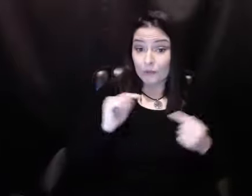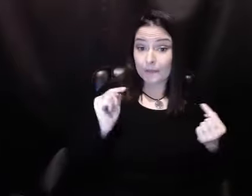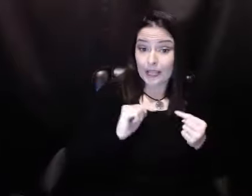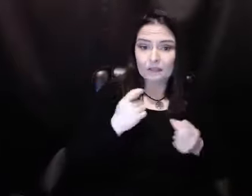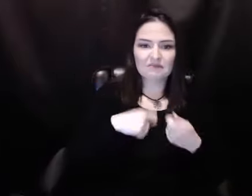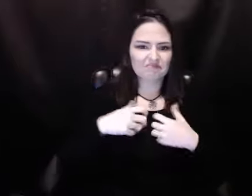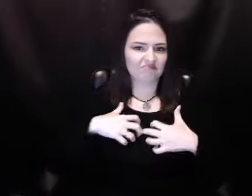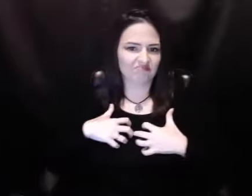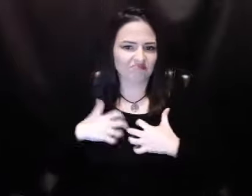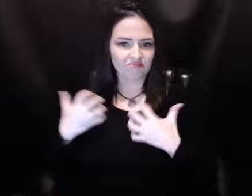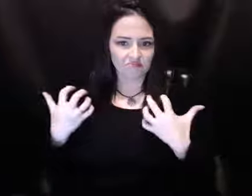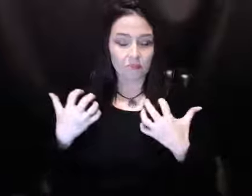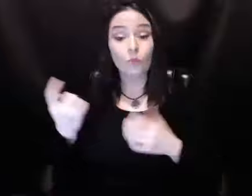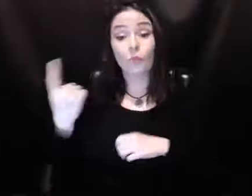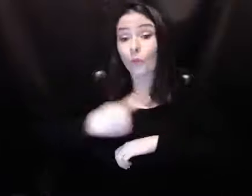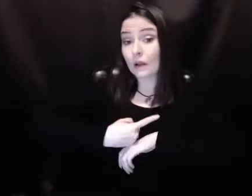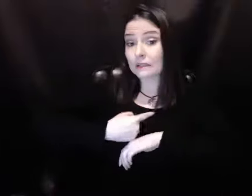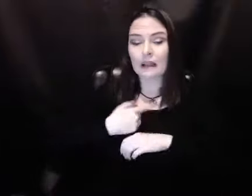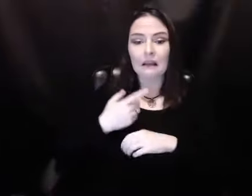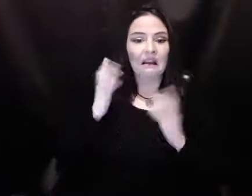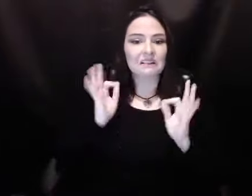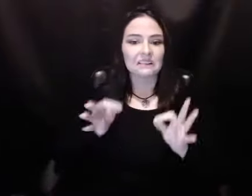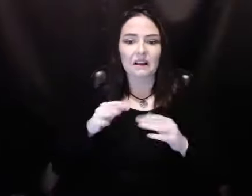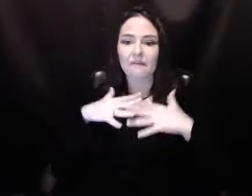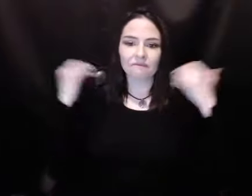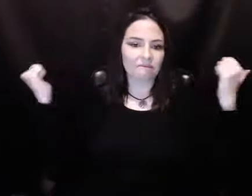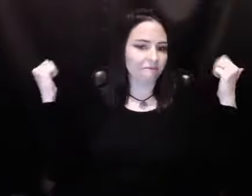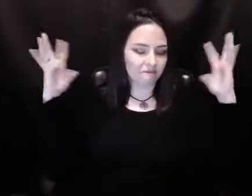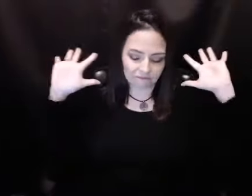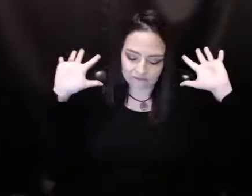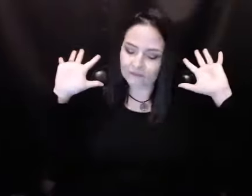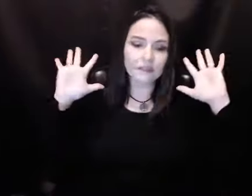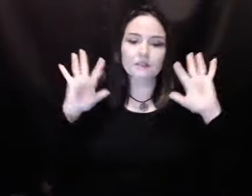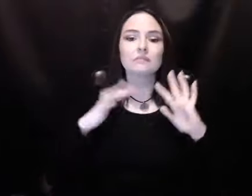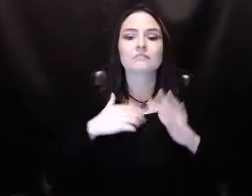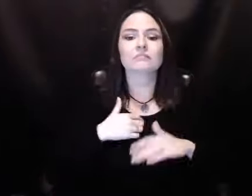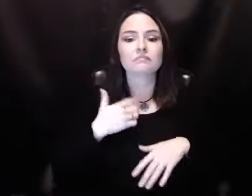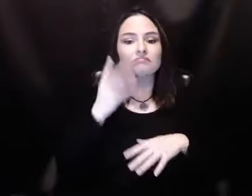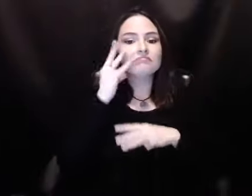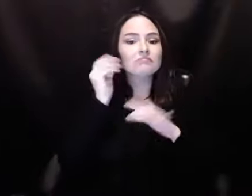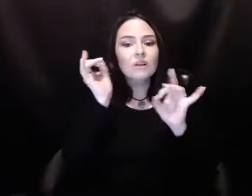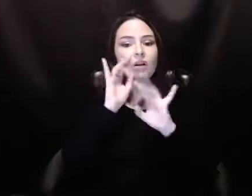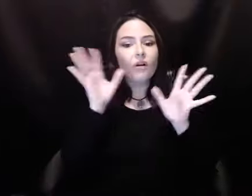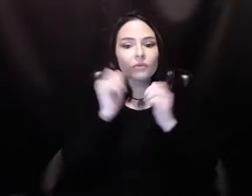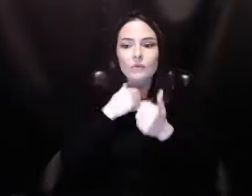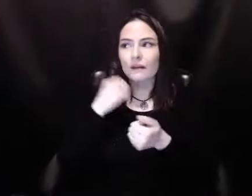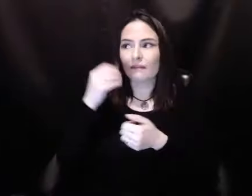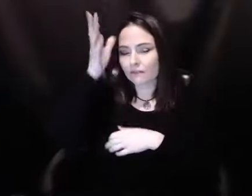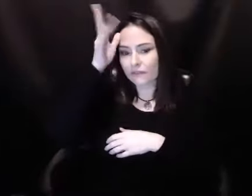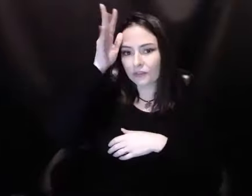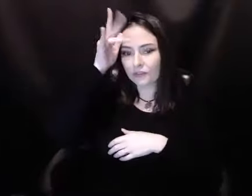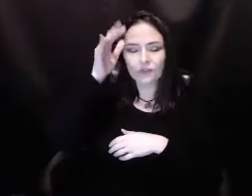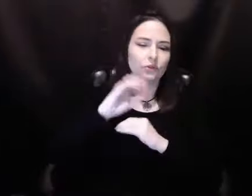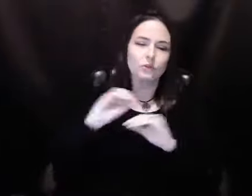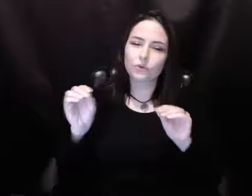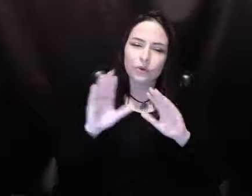life. A lot also came from my moral inventory. One such experience regards anger. Whenever I saw